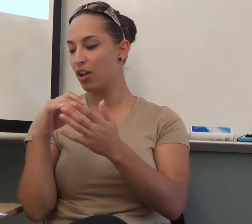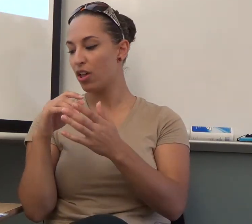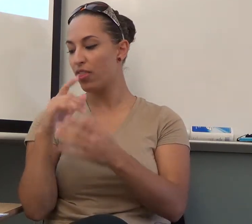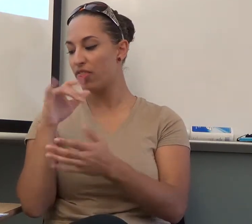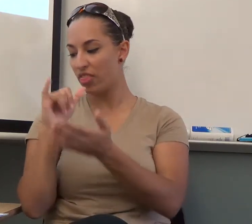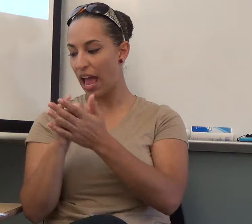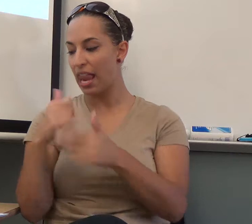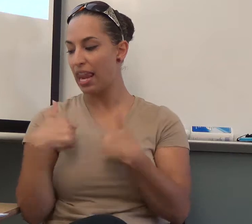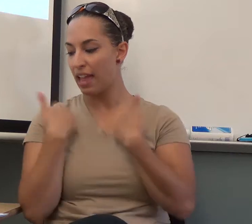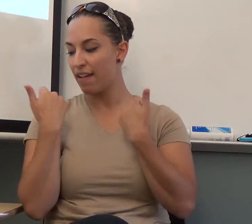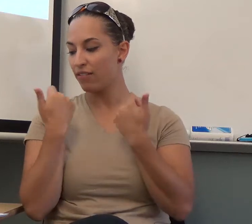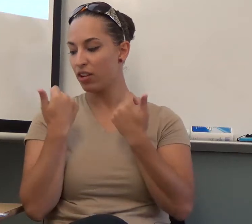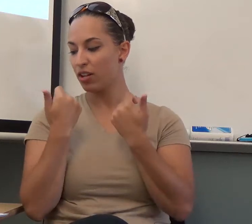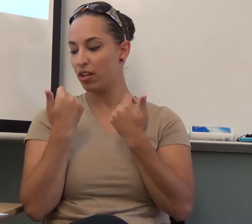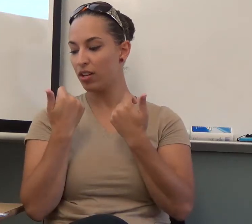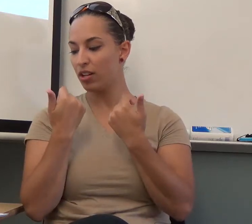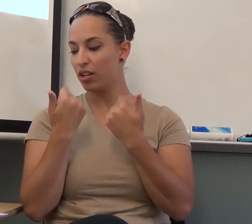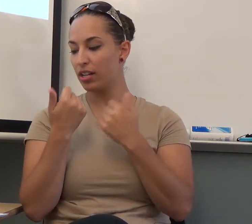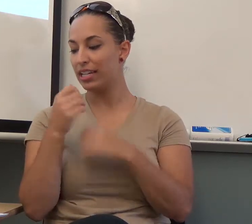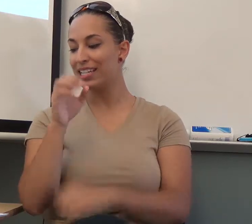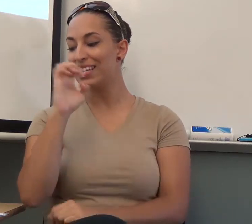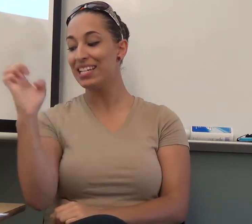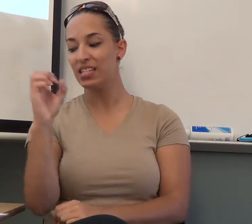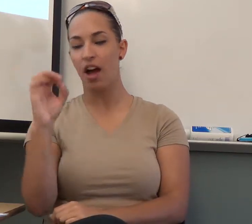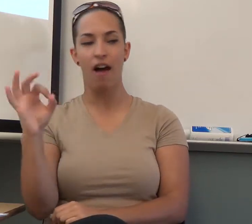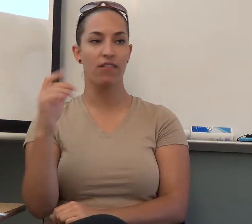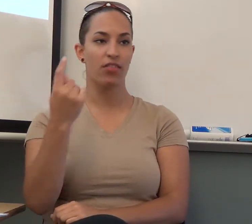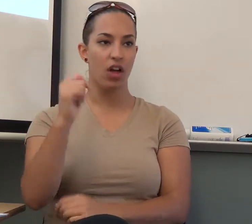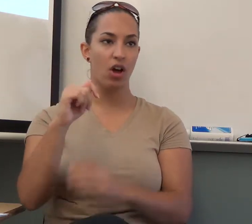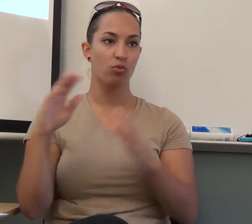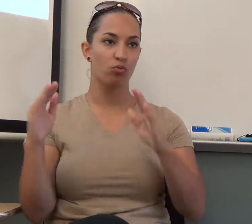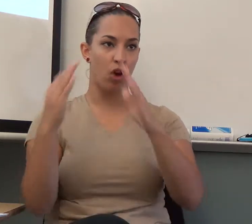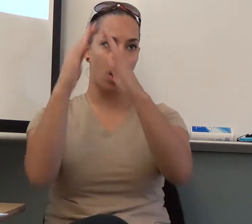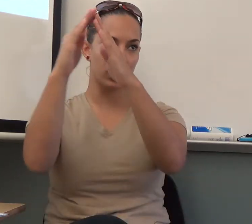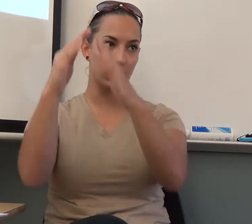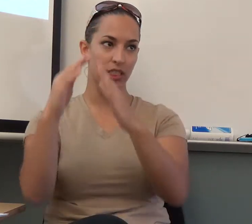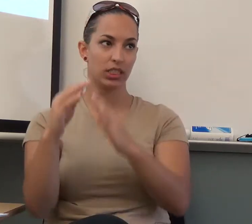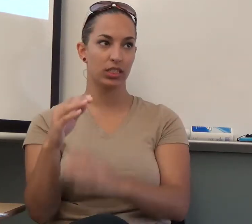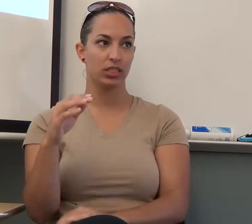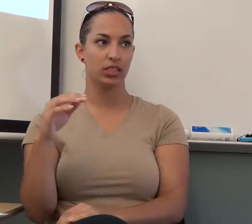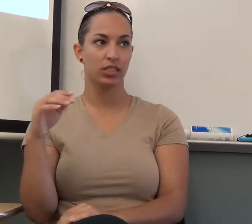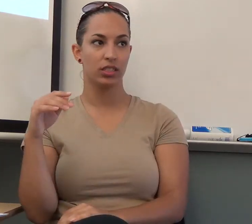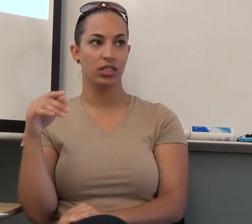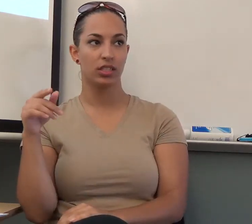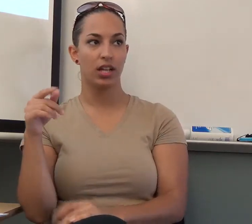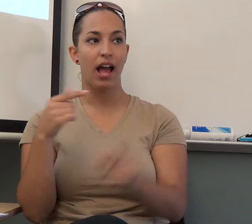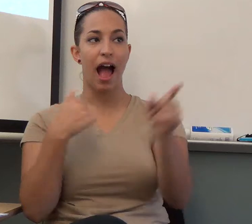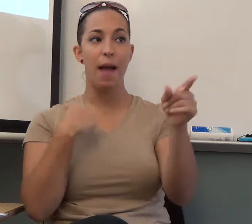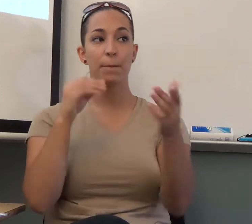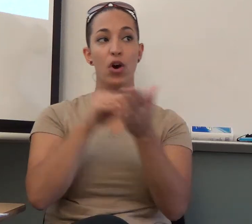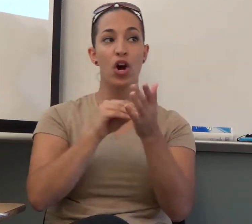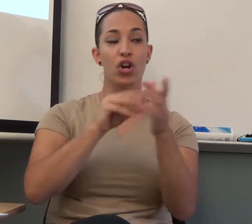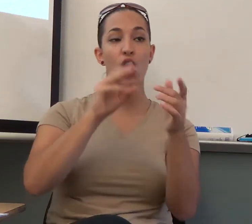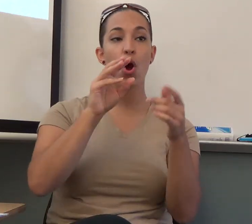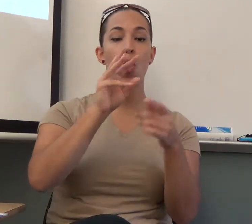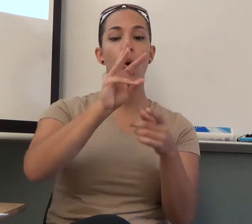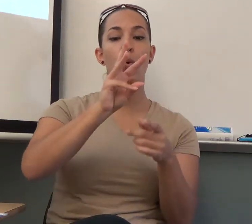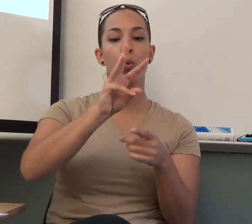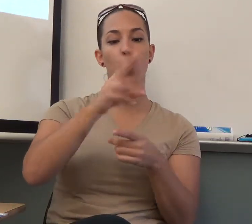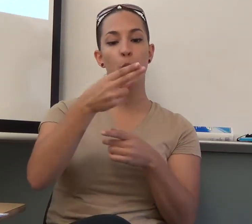that live east of the Rockies go south. I put whereas. Whereas works as well. That's a good one, Ginger.